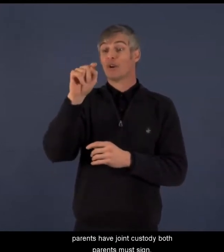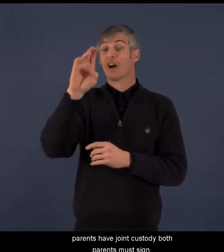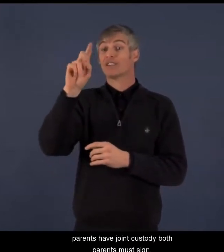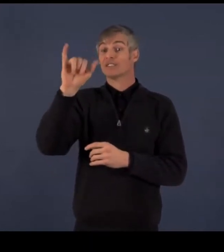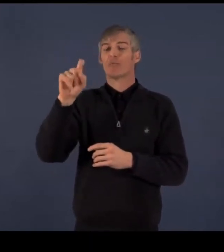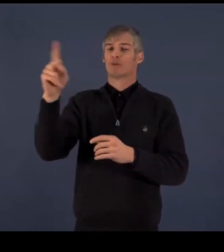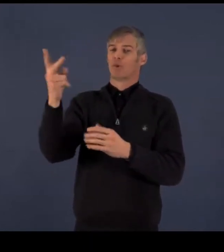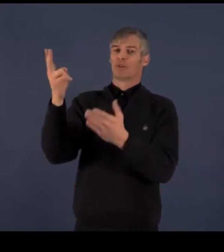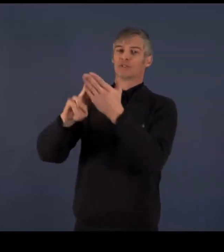sign.